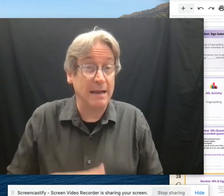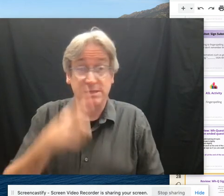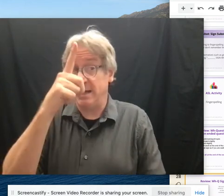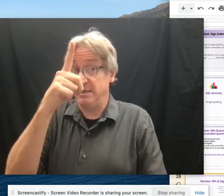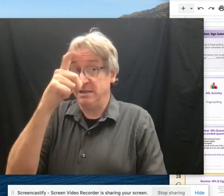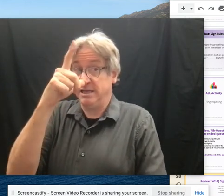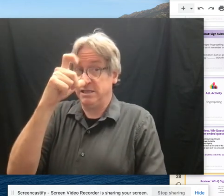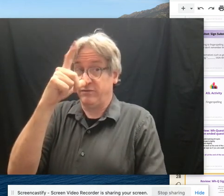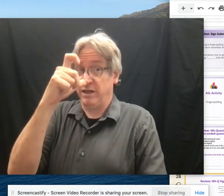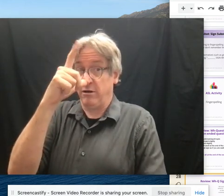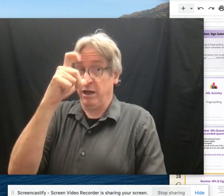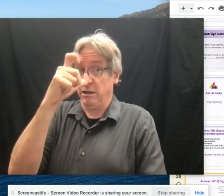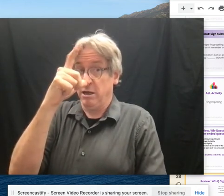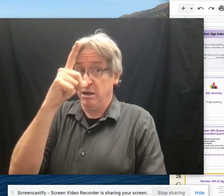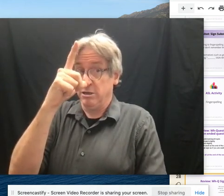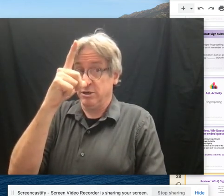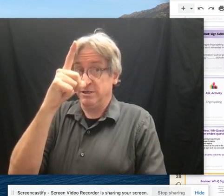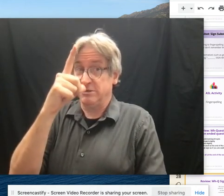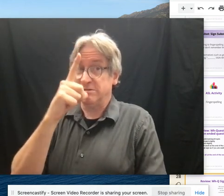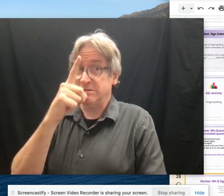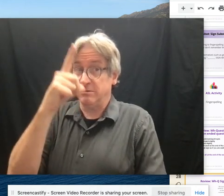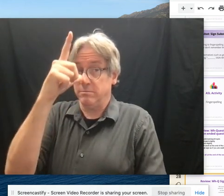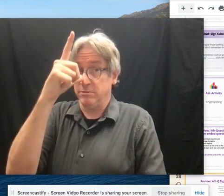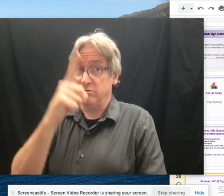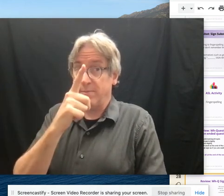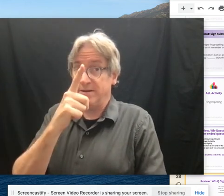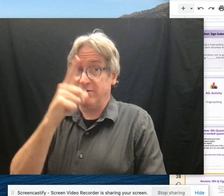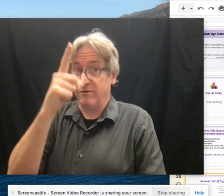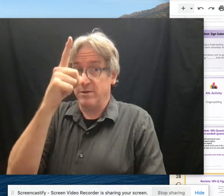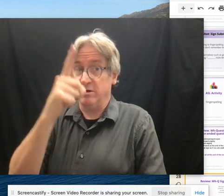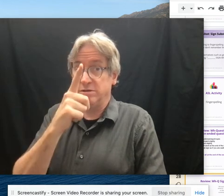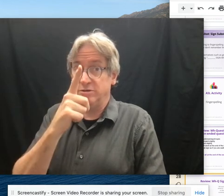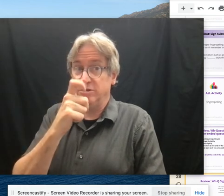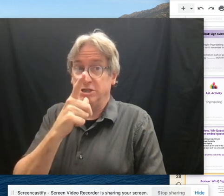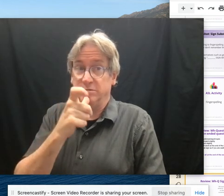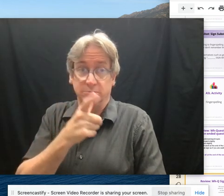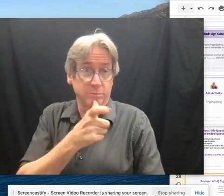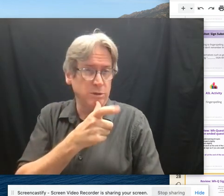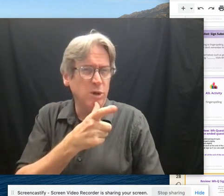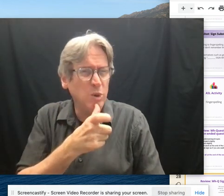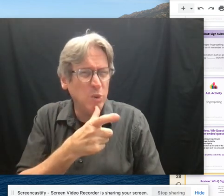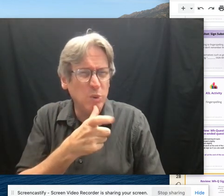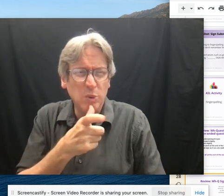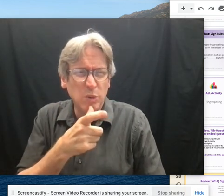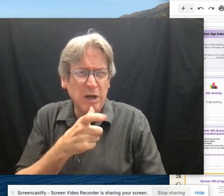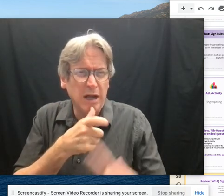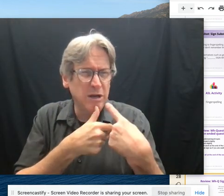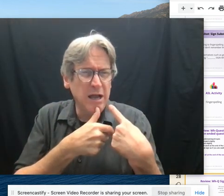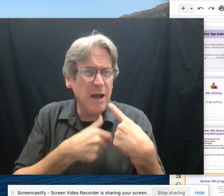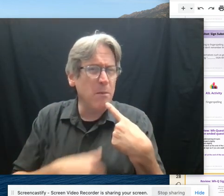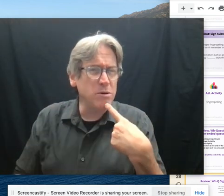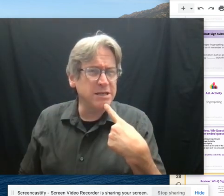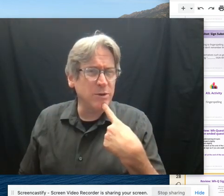My name sign is this for Larry. So it's just, you drop it down from the nose to the chin. And most of the time we